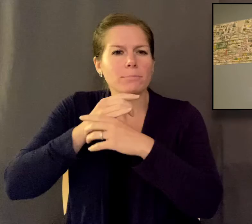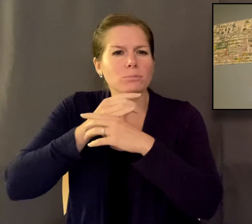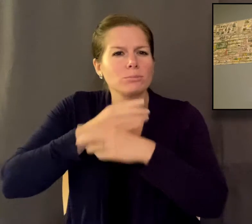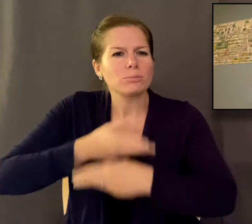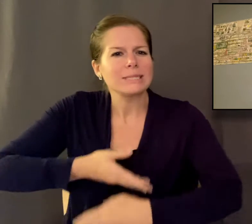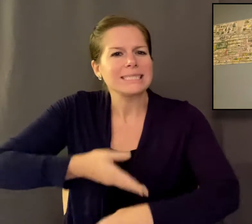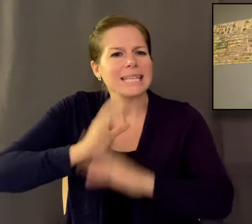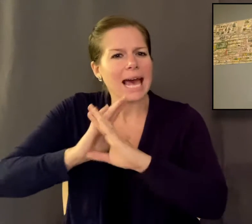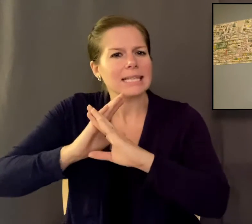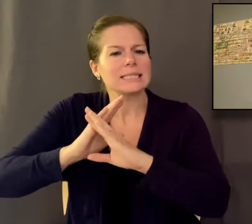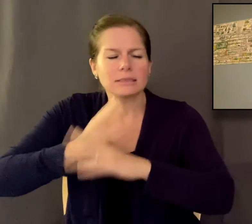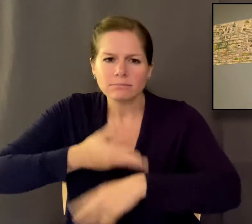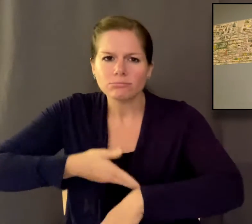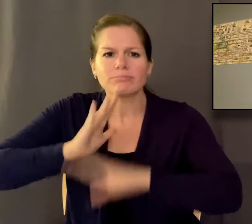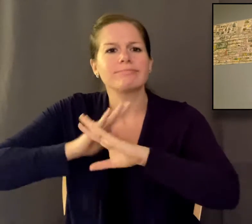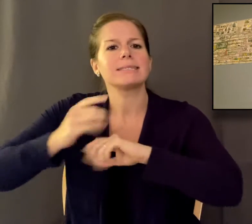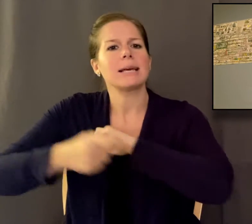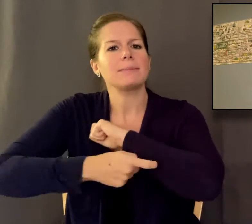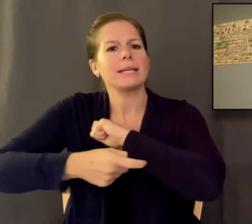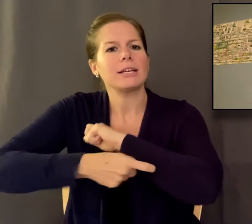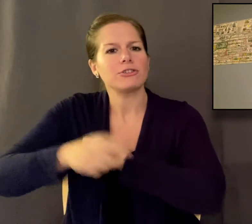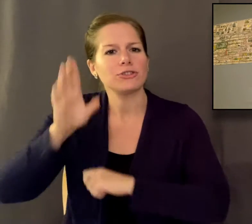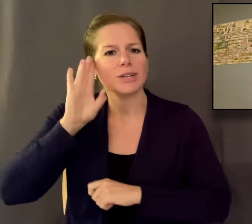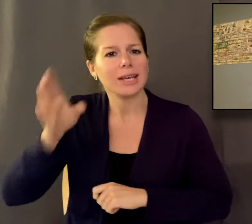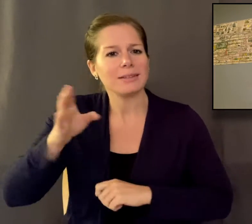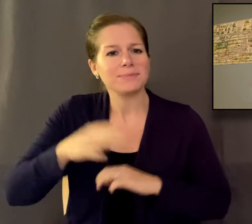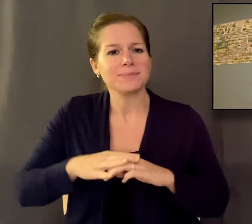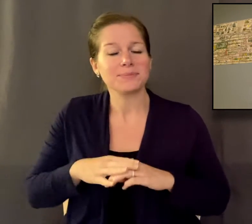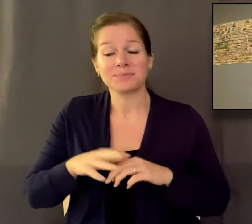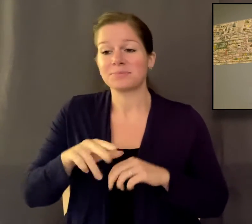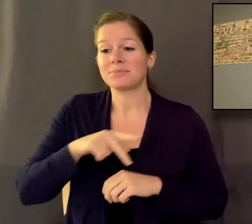That's, Paul says there's occasion to